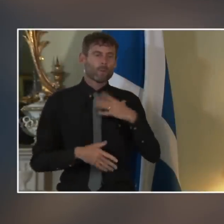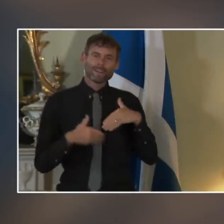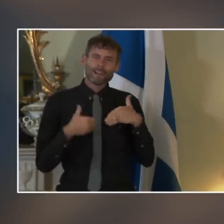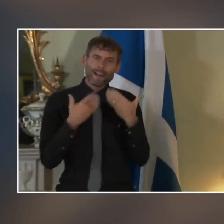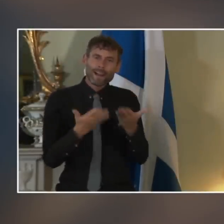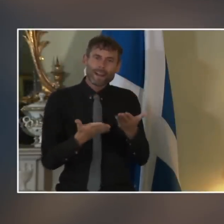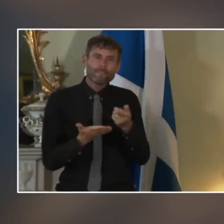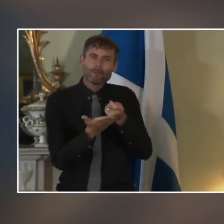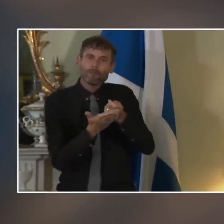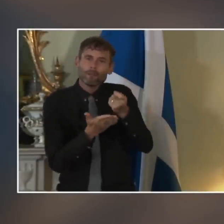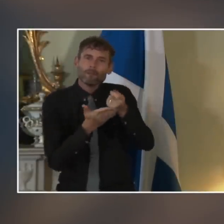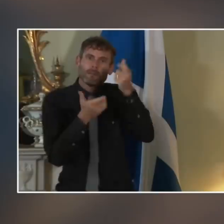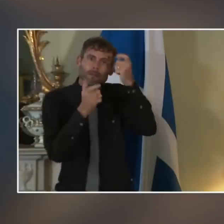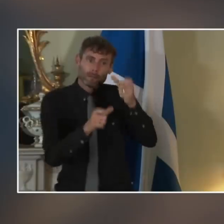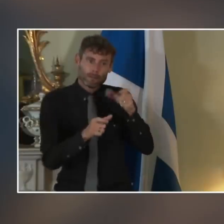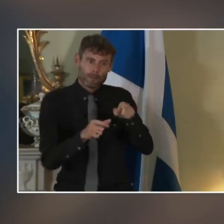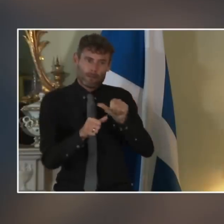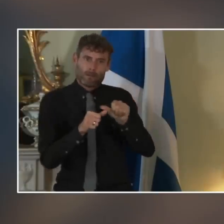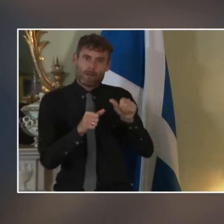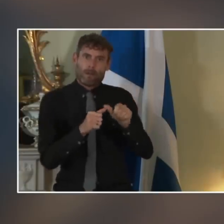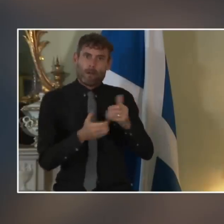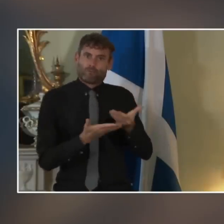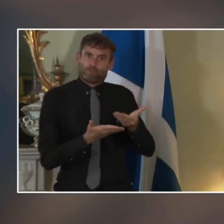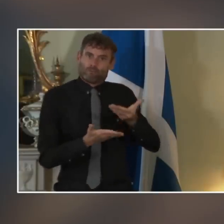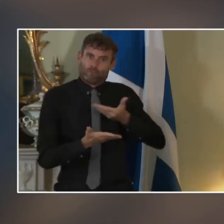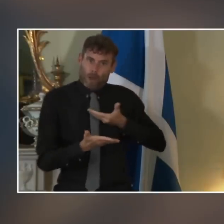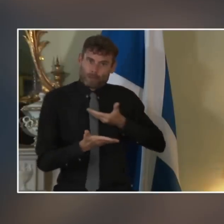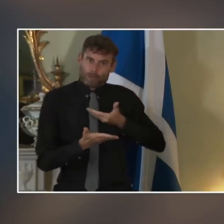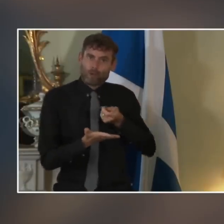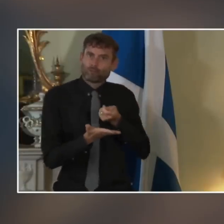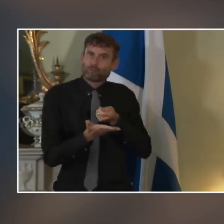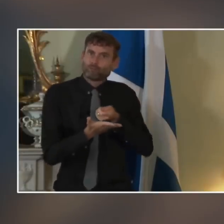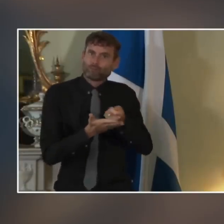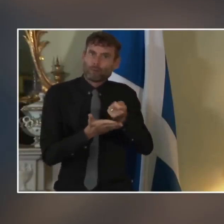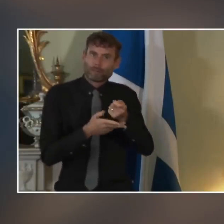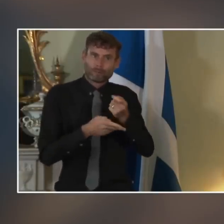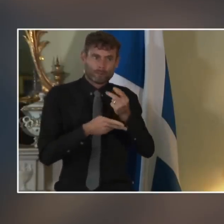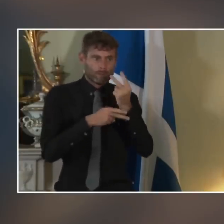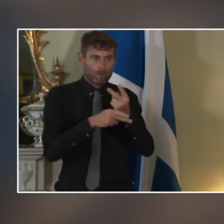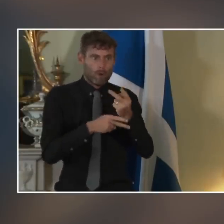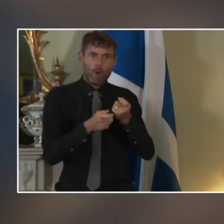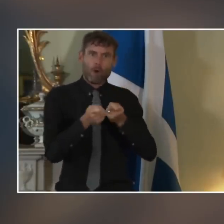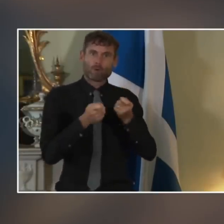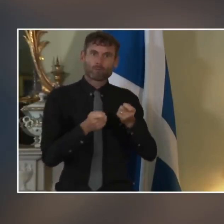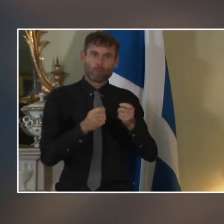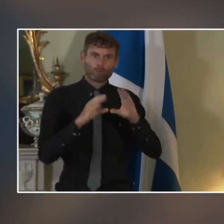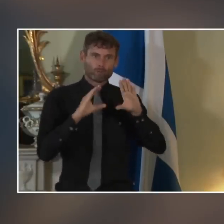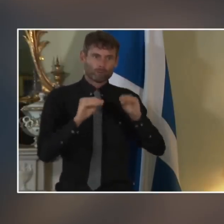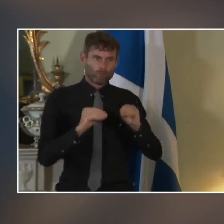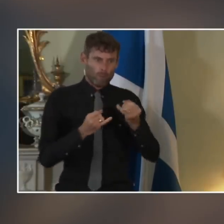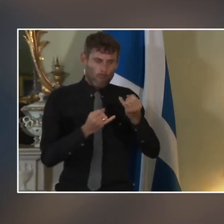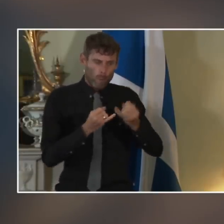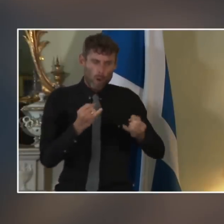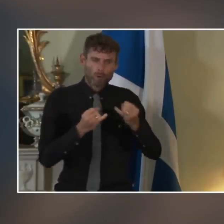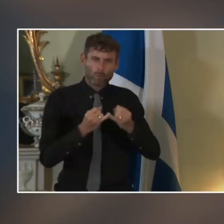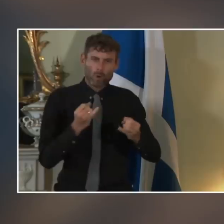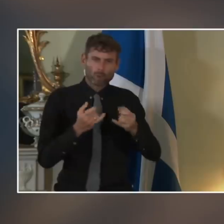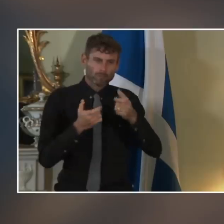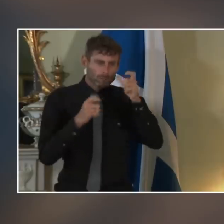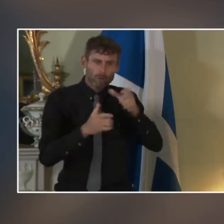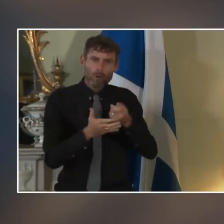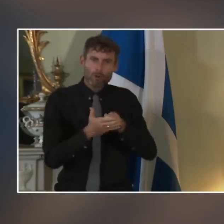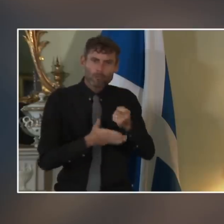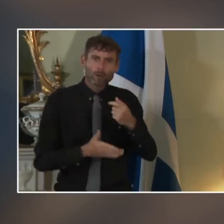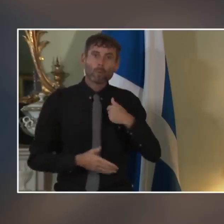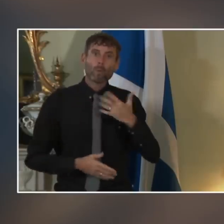rights, introducing rent controls to help tackle Scotland's housing crisis. We would make bus travel free for